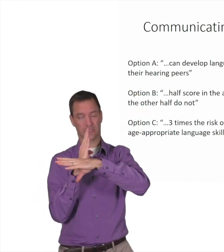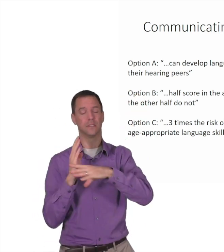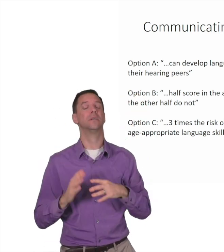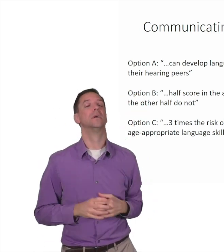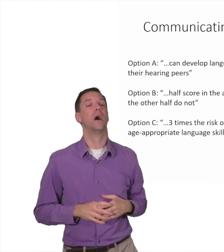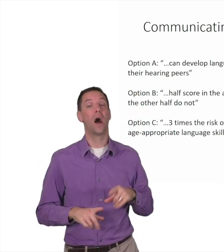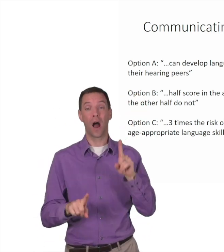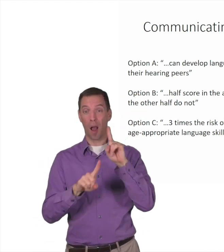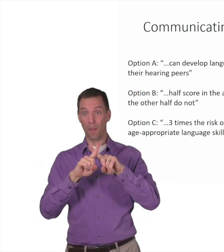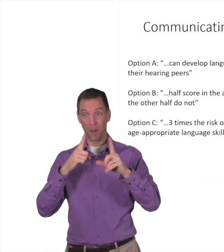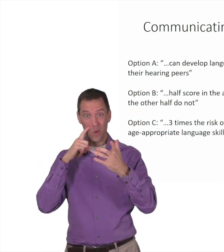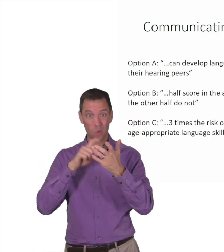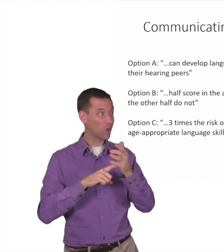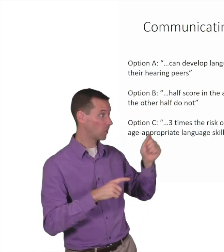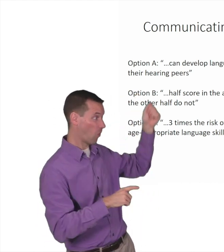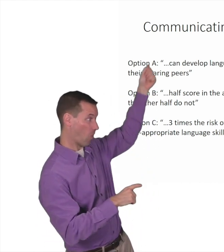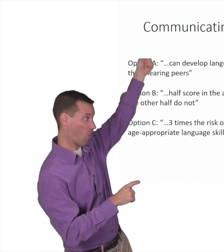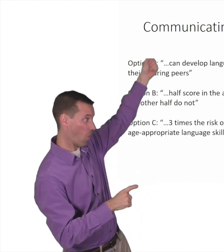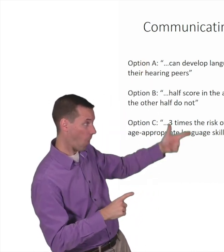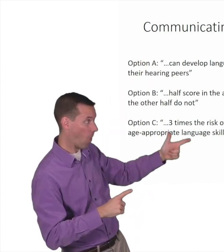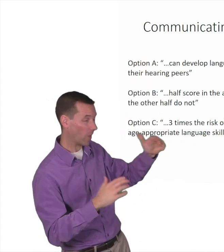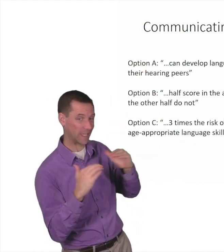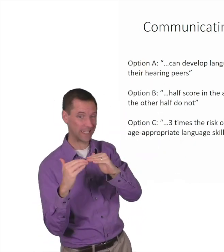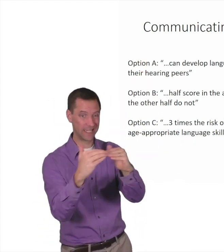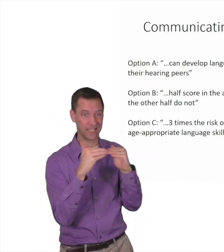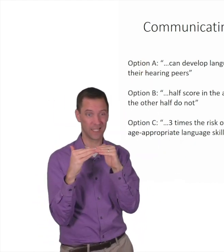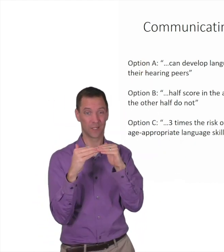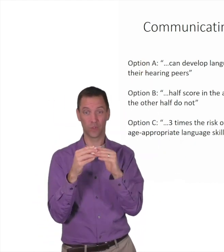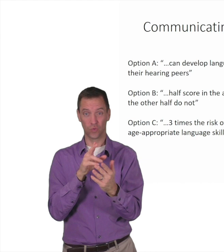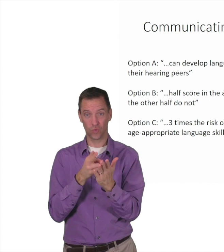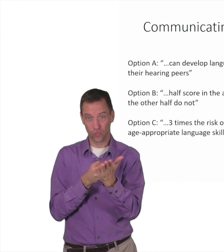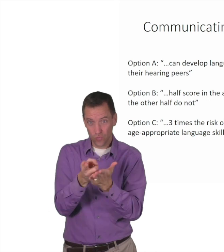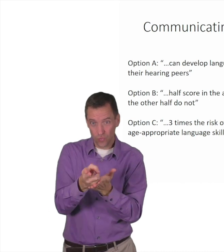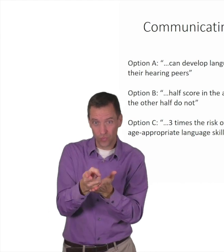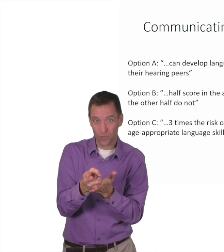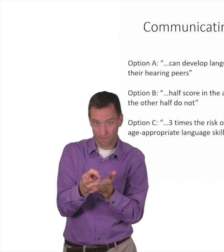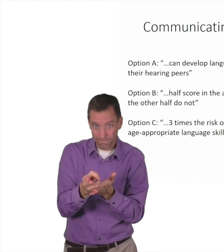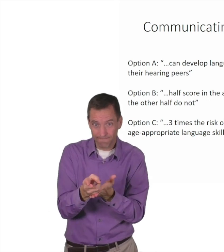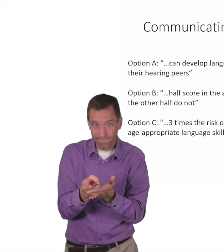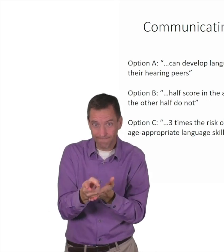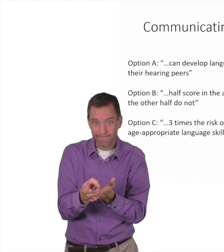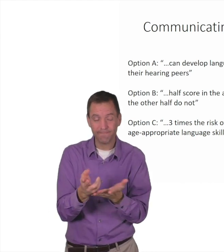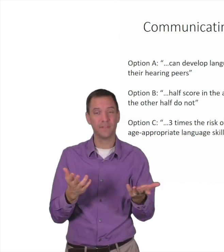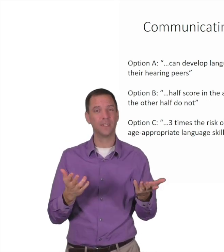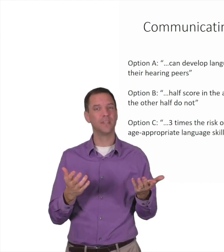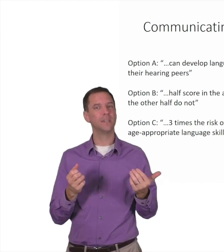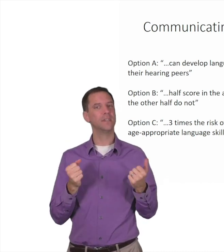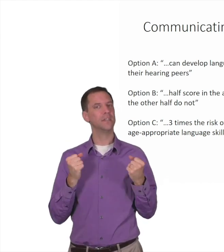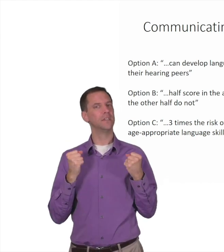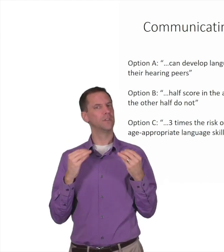is somewhere in between. But it's important to notice that all three of them are equally